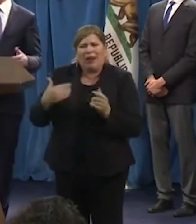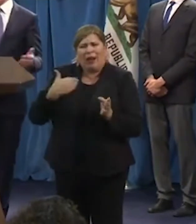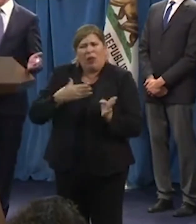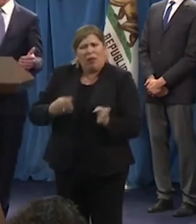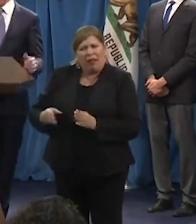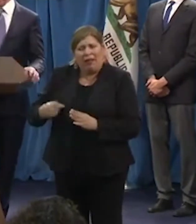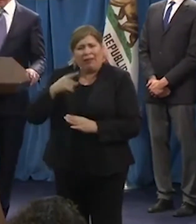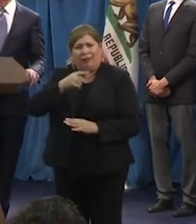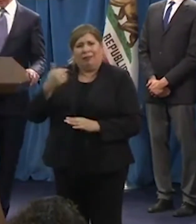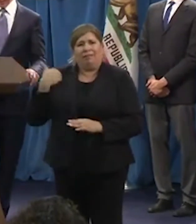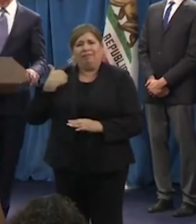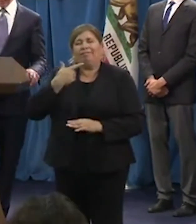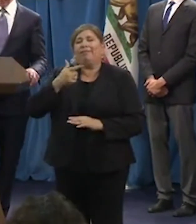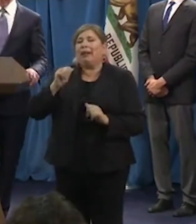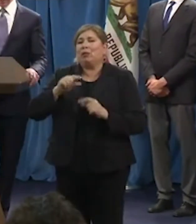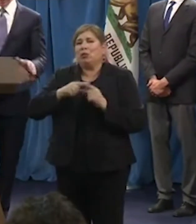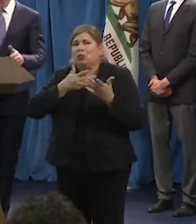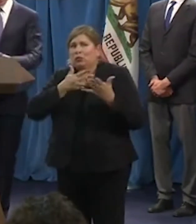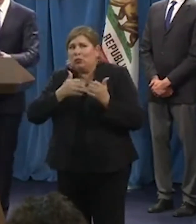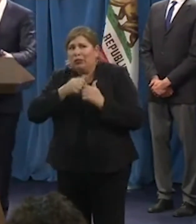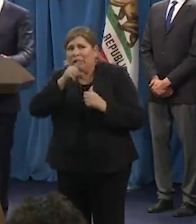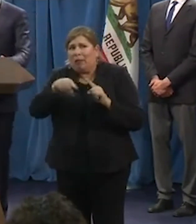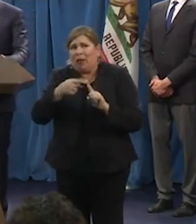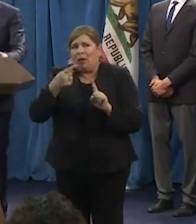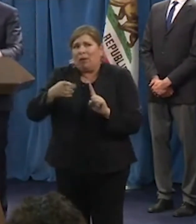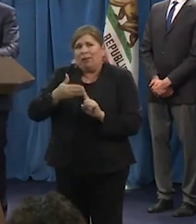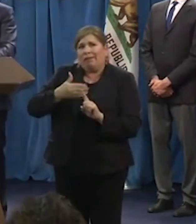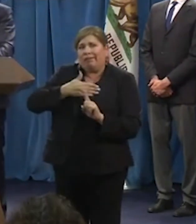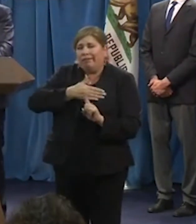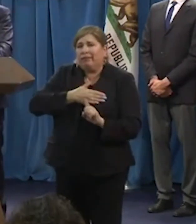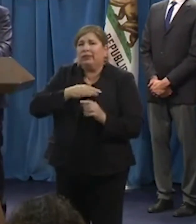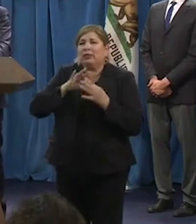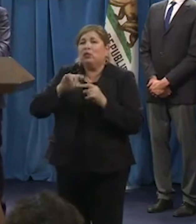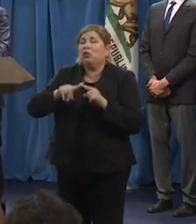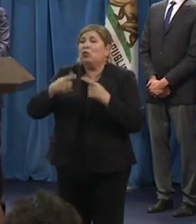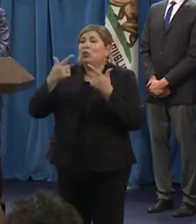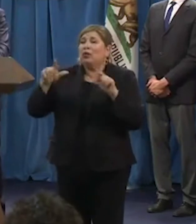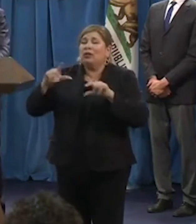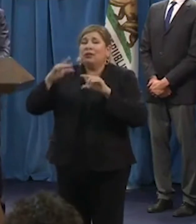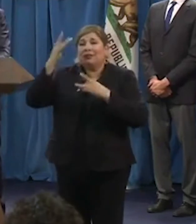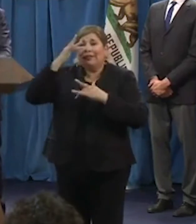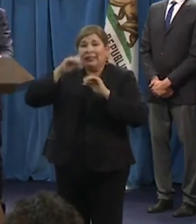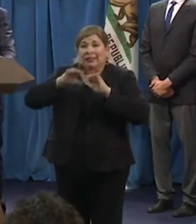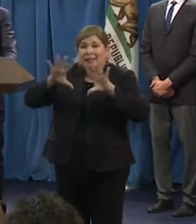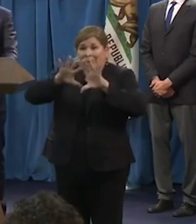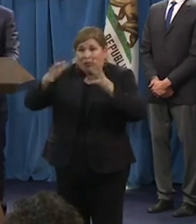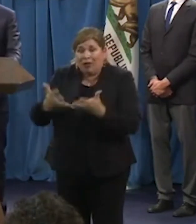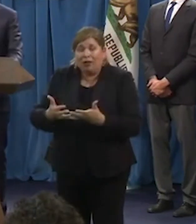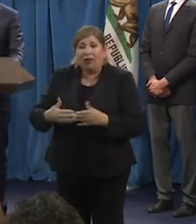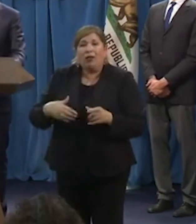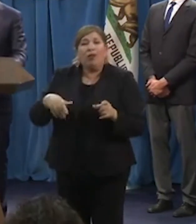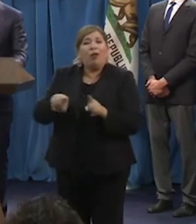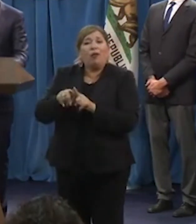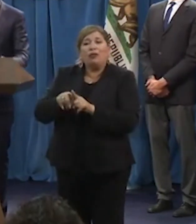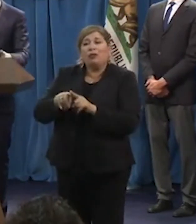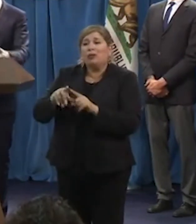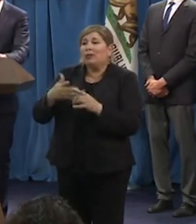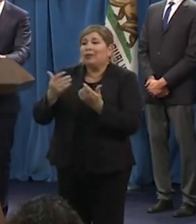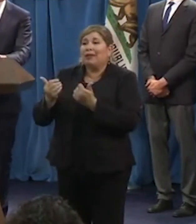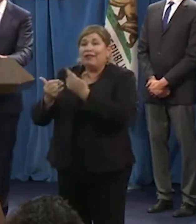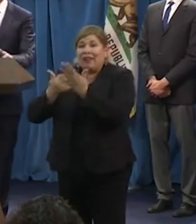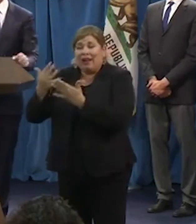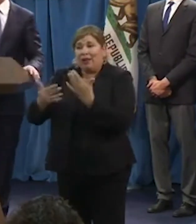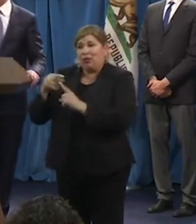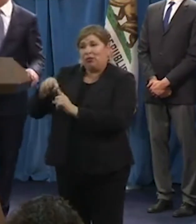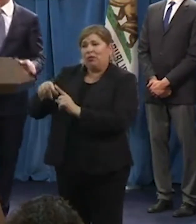ability not only to talk to him about that in relationship to pandemic planning, but subsequently wildfires. Governor